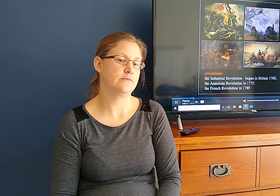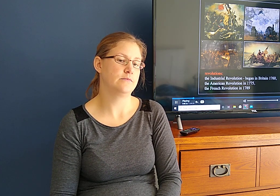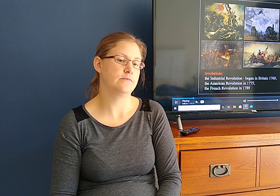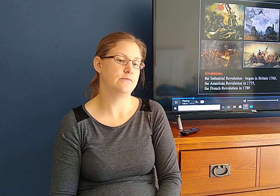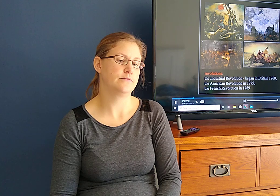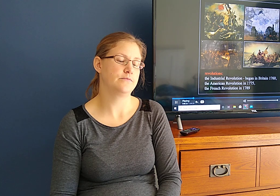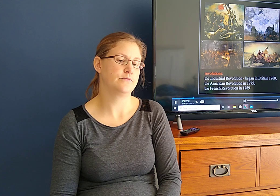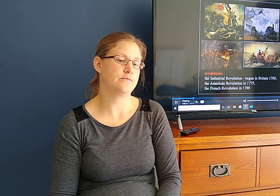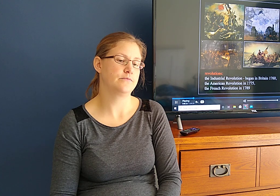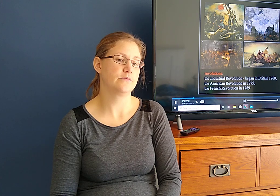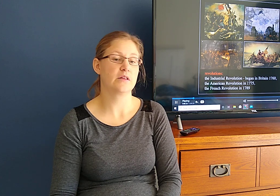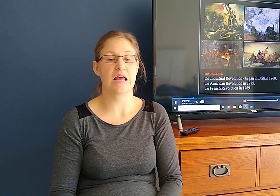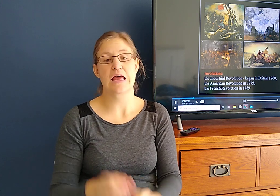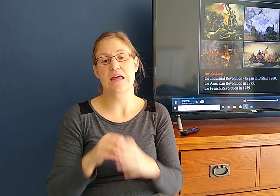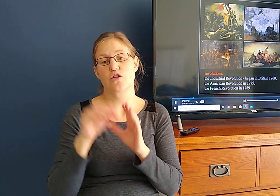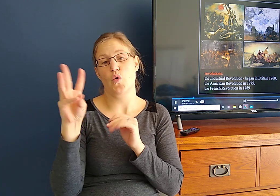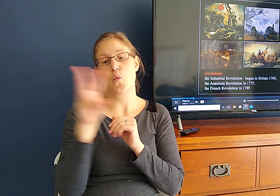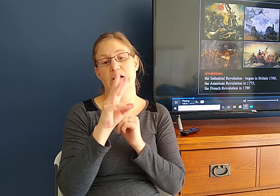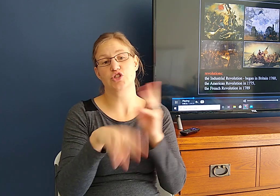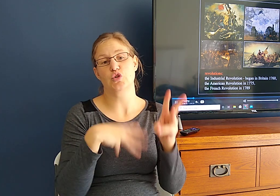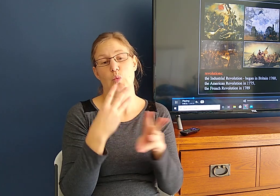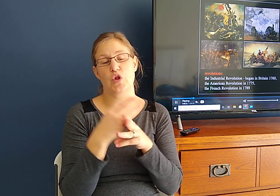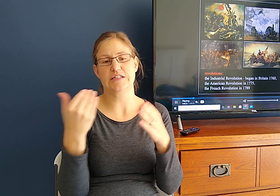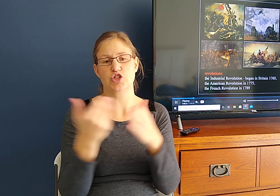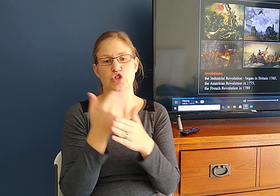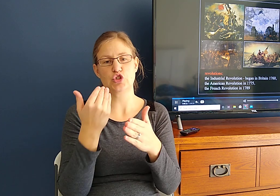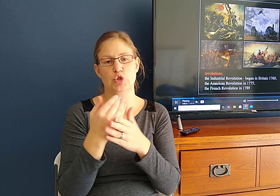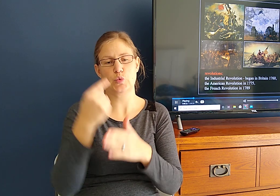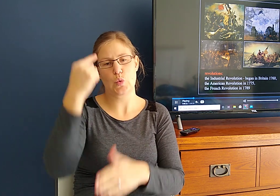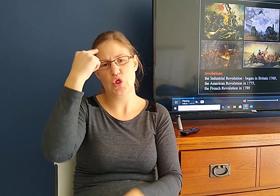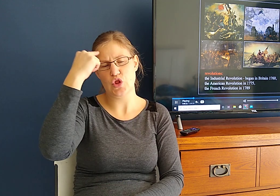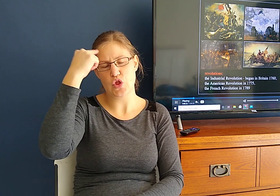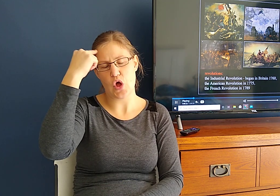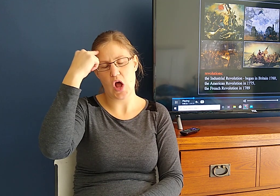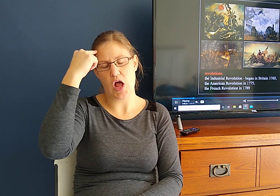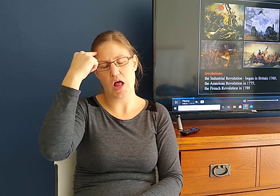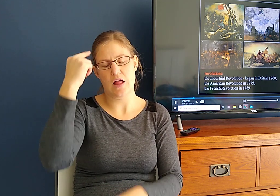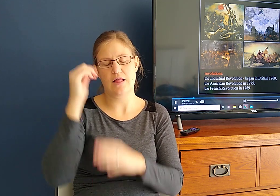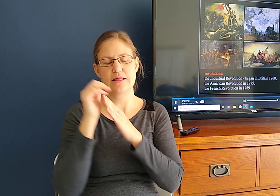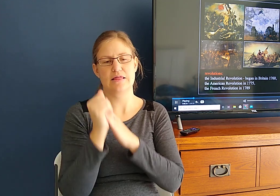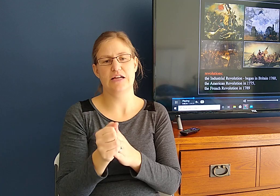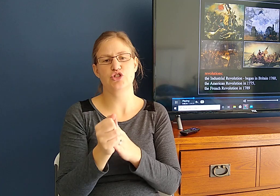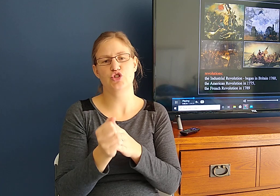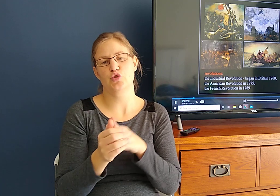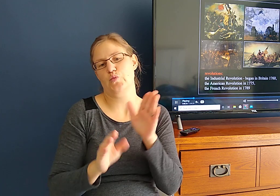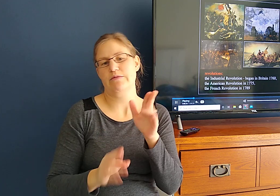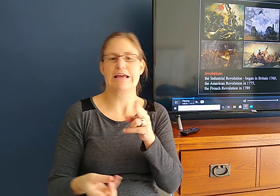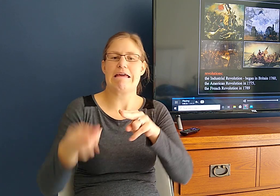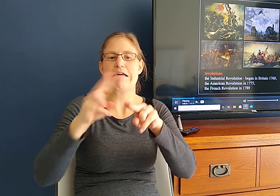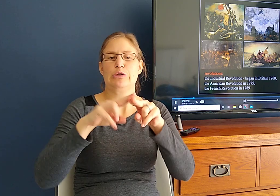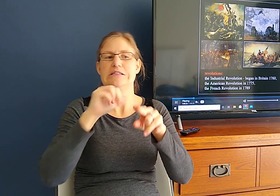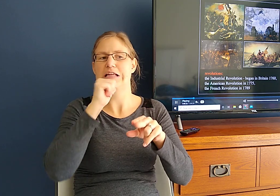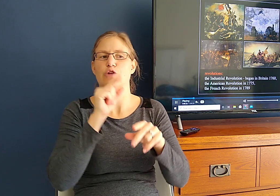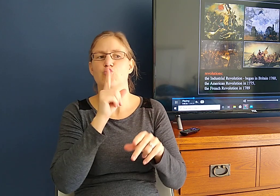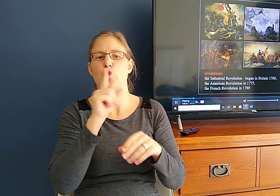In the Western world, this new consciousness led to increased uncertainty about the place of